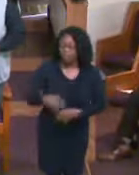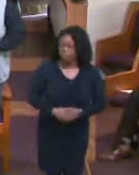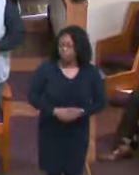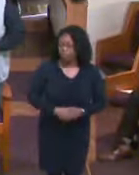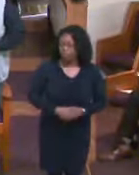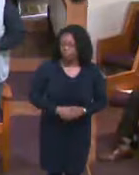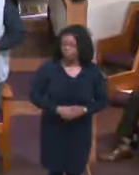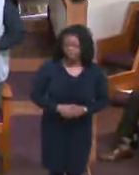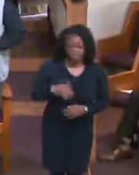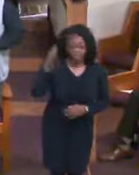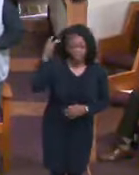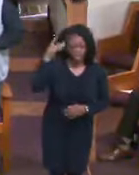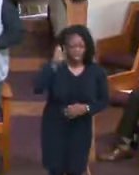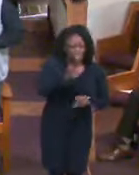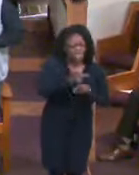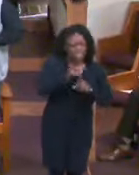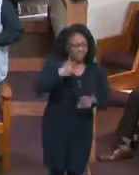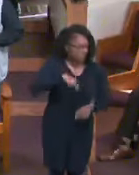for keeping us